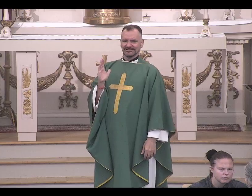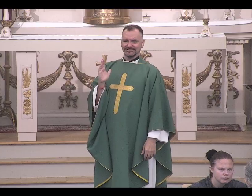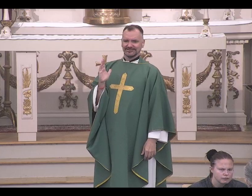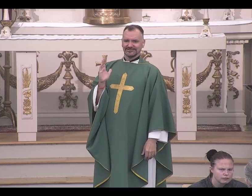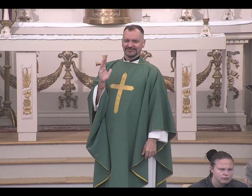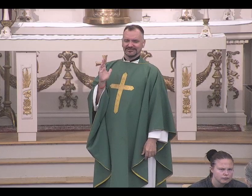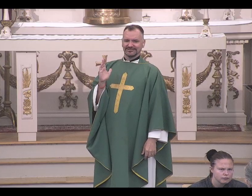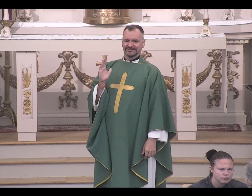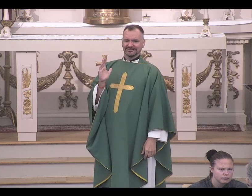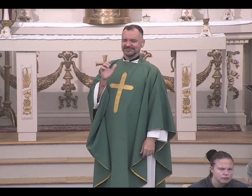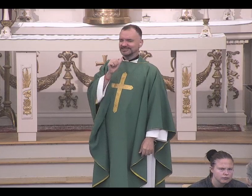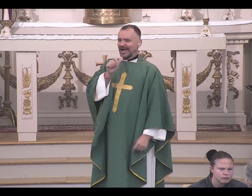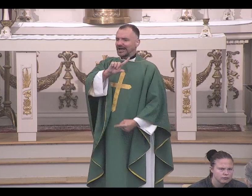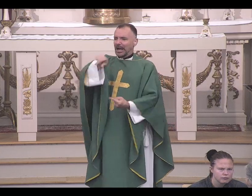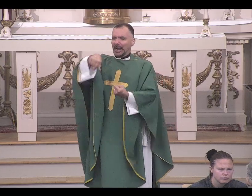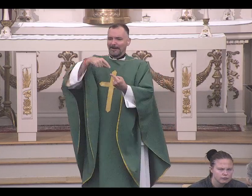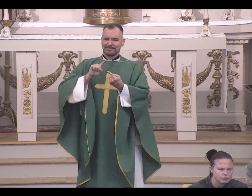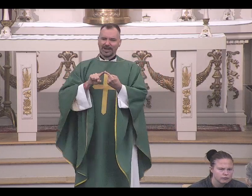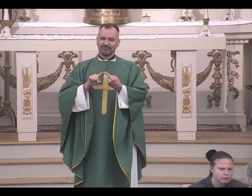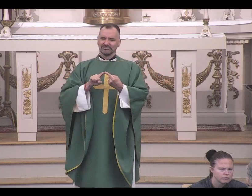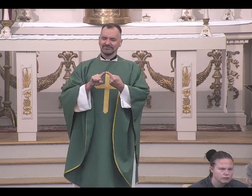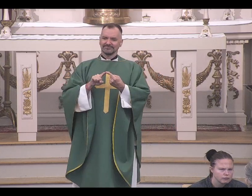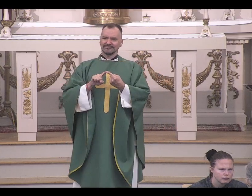and it leads us to God.